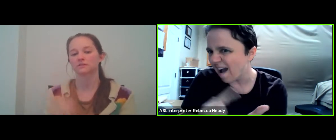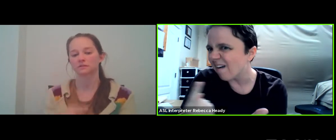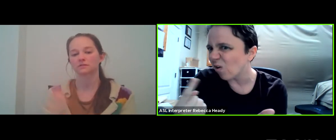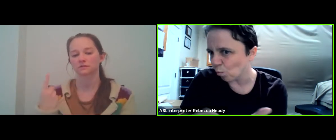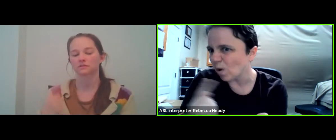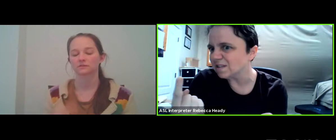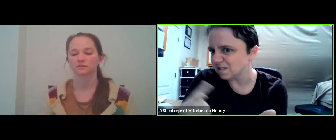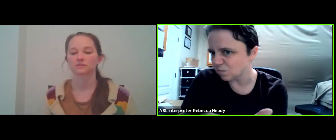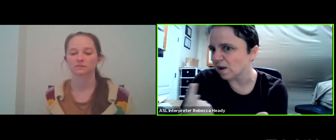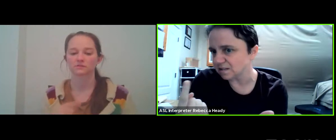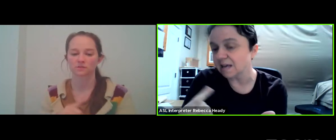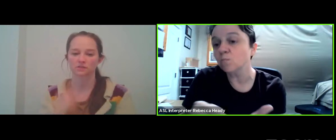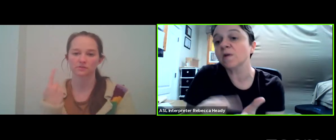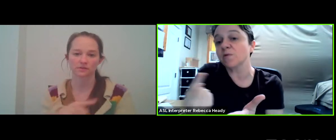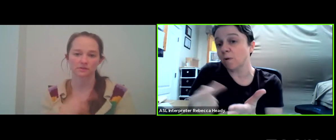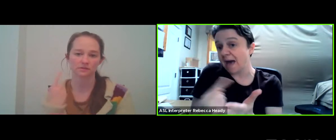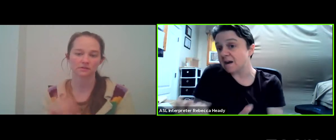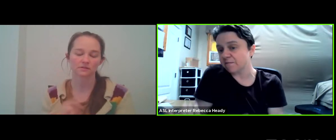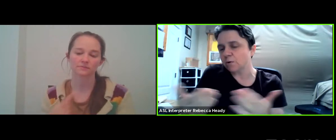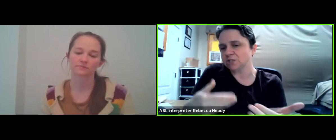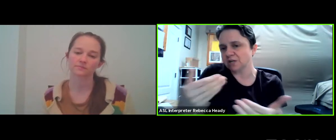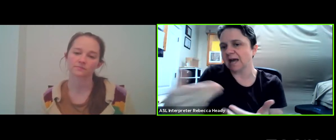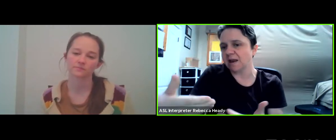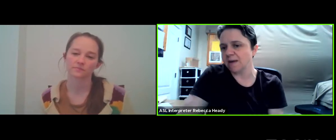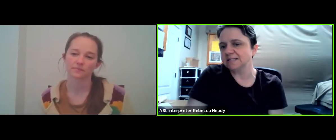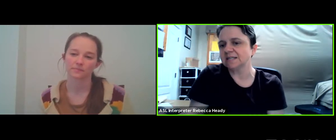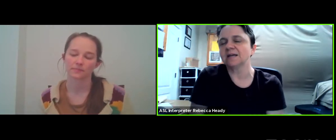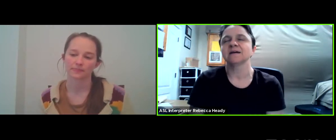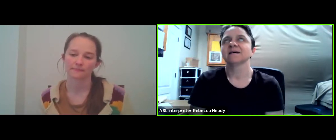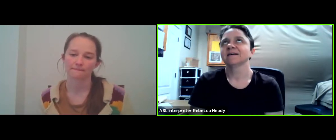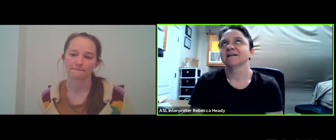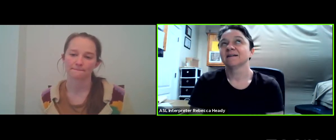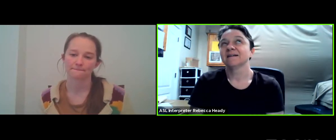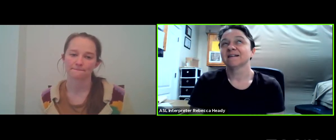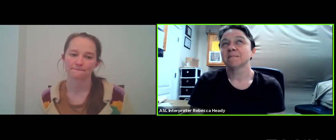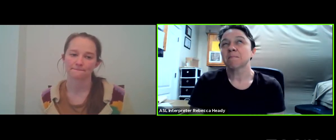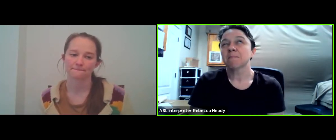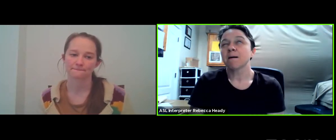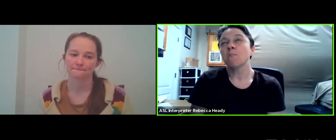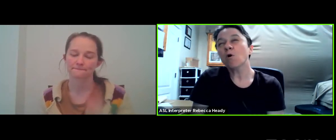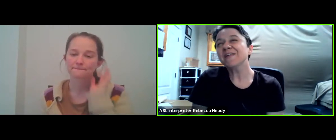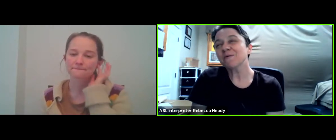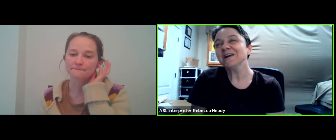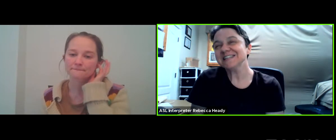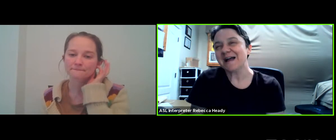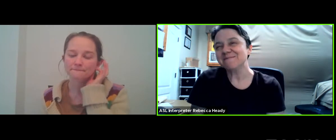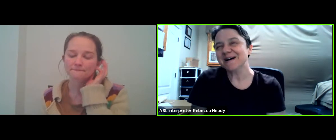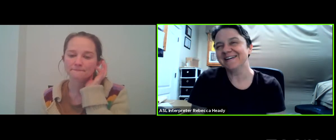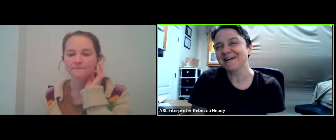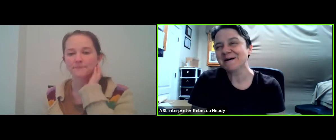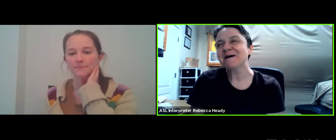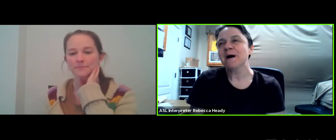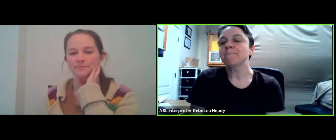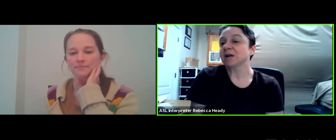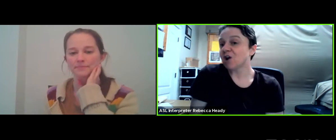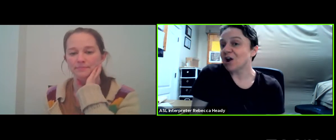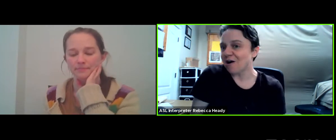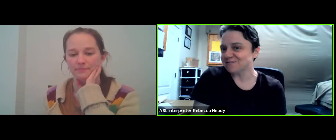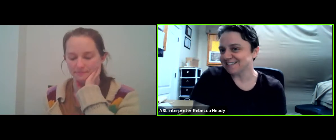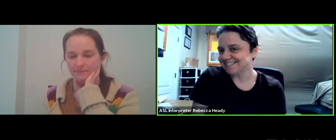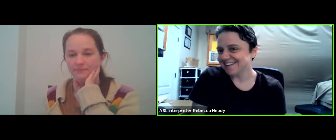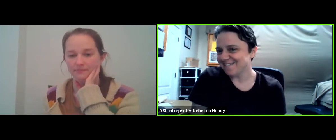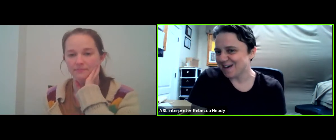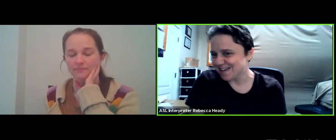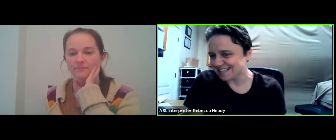Once while, once. And with the repetitive motion, it kind of makes it more than one time, but